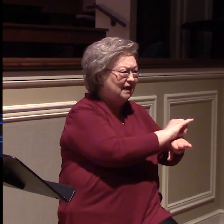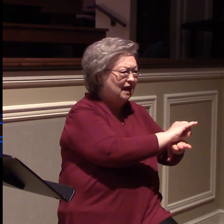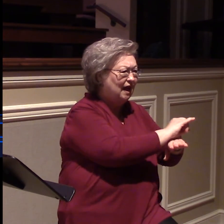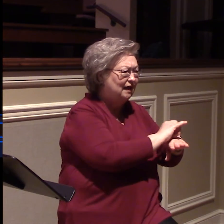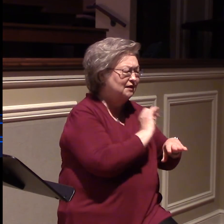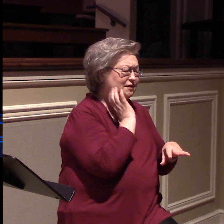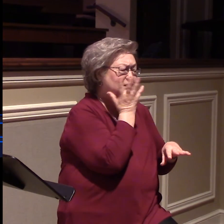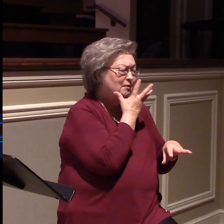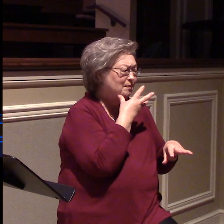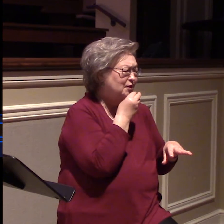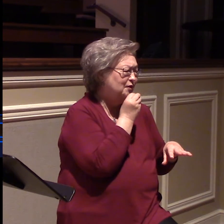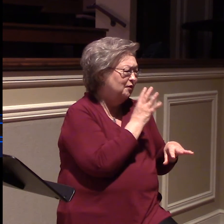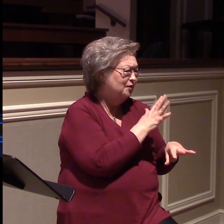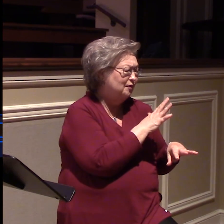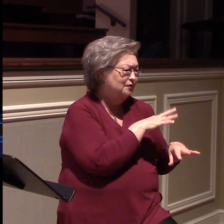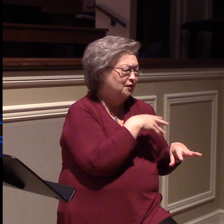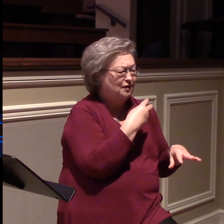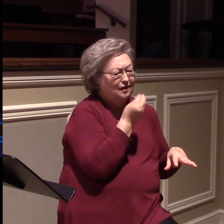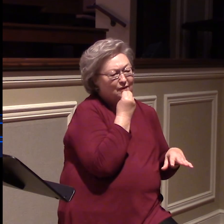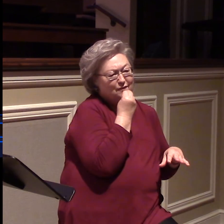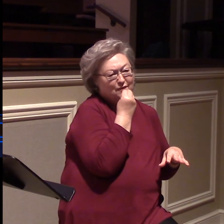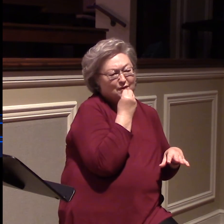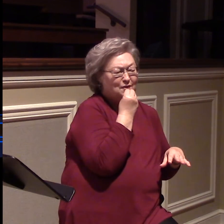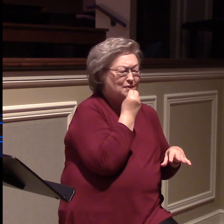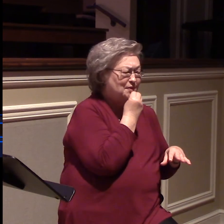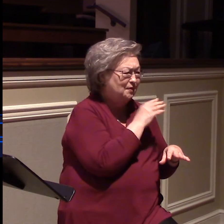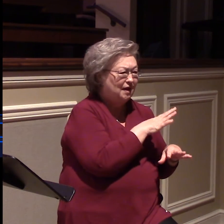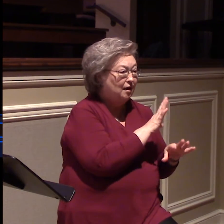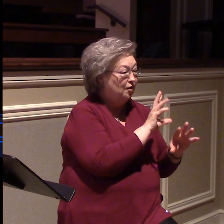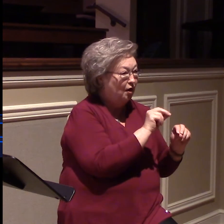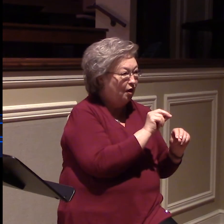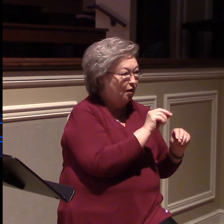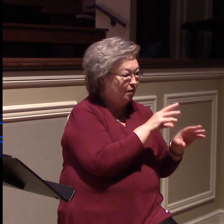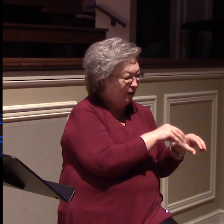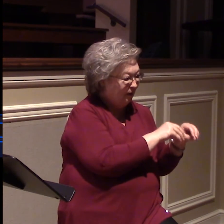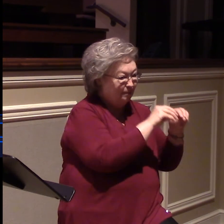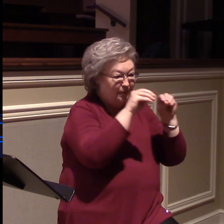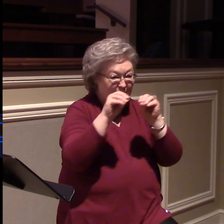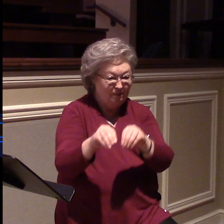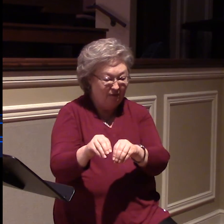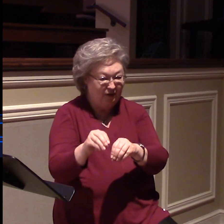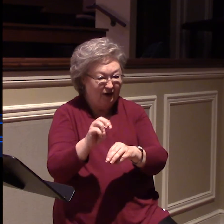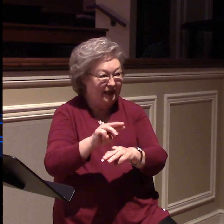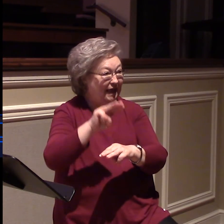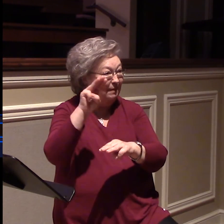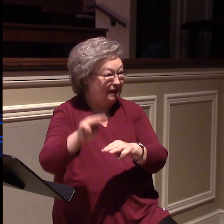petals sprinkling down from the sky and gourmet food everywhere. Put them in McDonald's with three children with the flu.